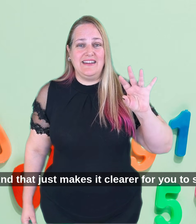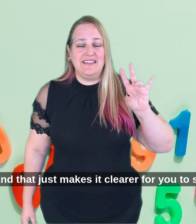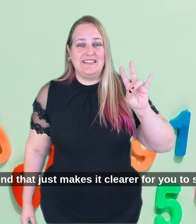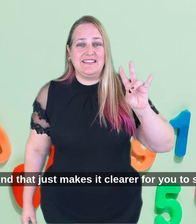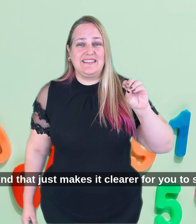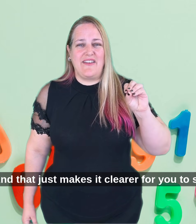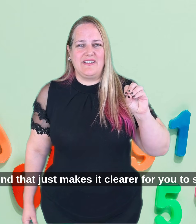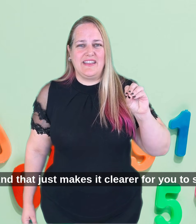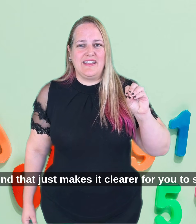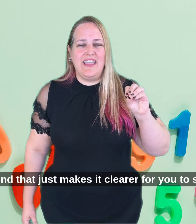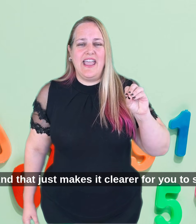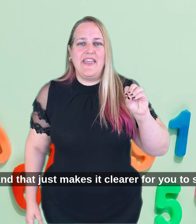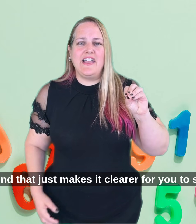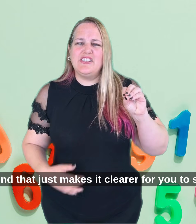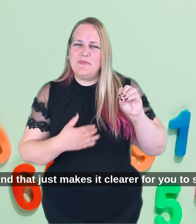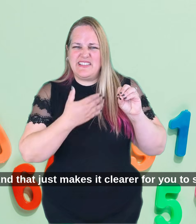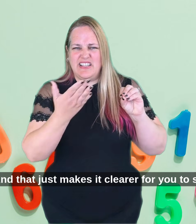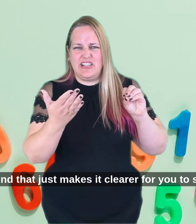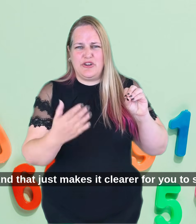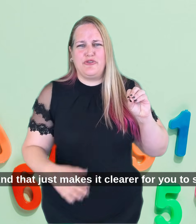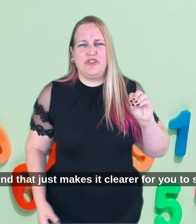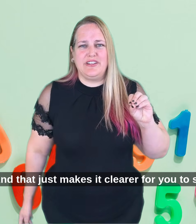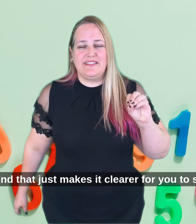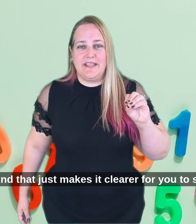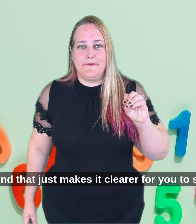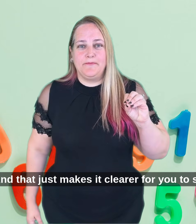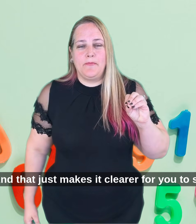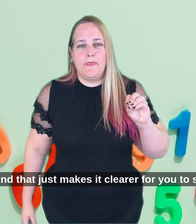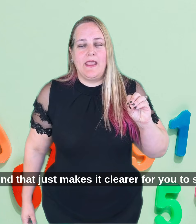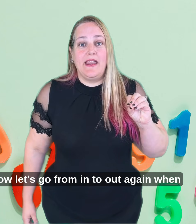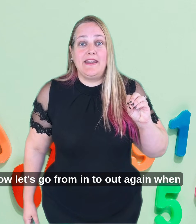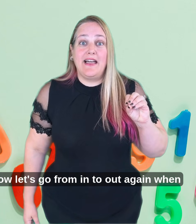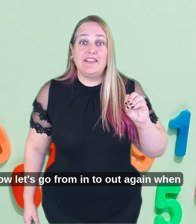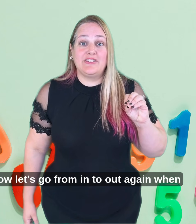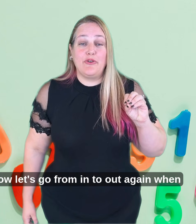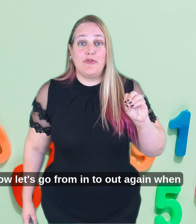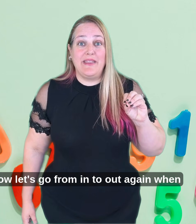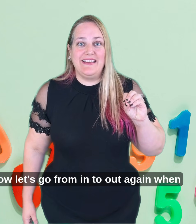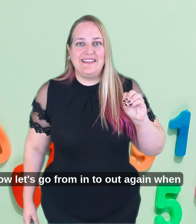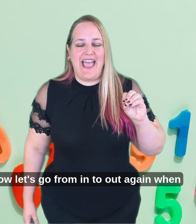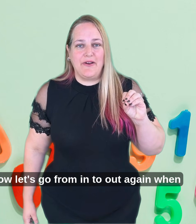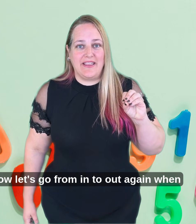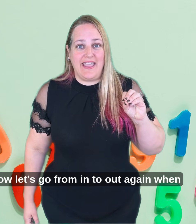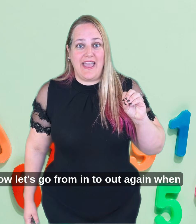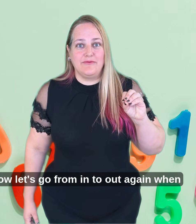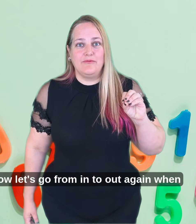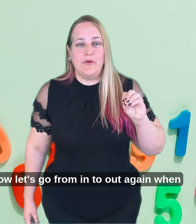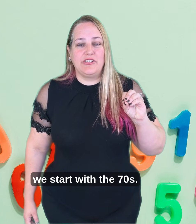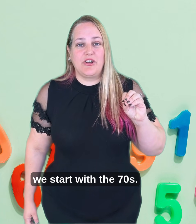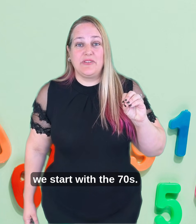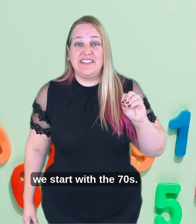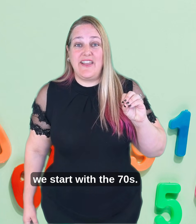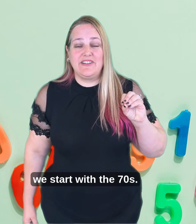69, 70. And that just makes it clearer for you to see. Now let's go from in to out again when we start with the